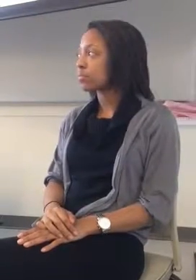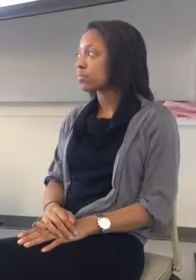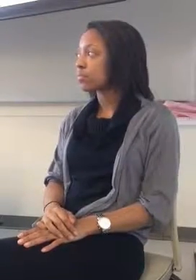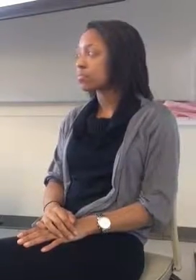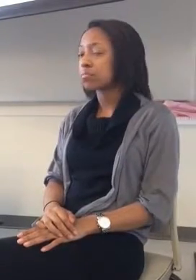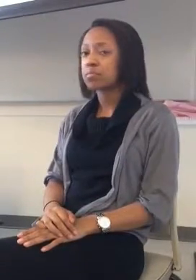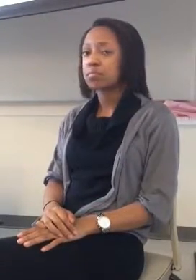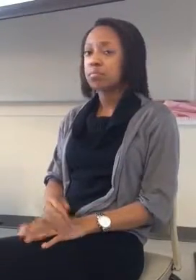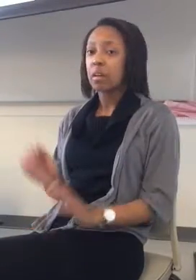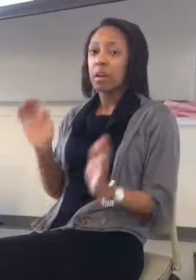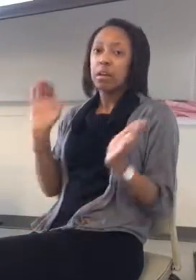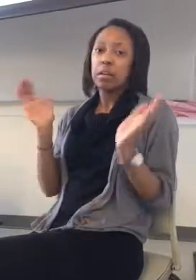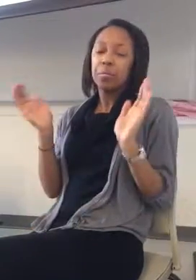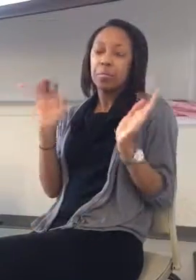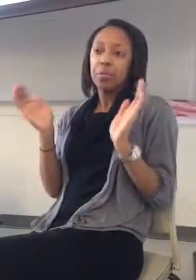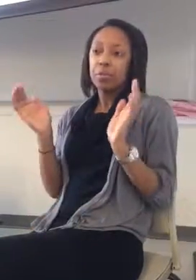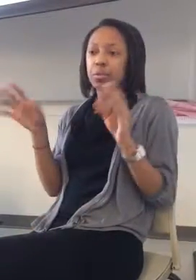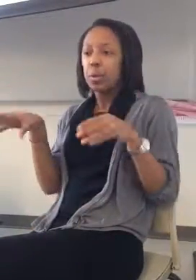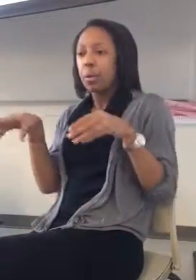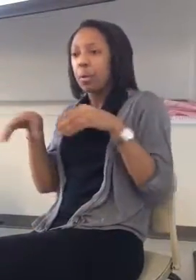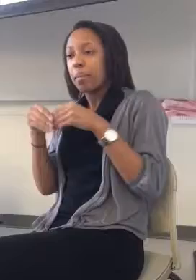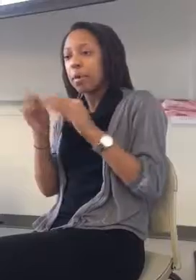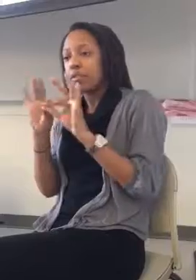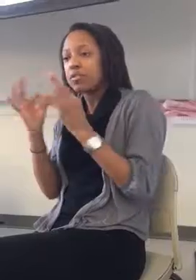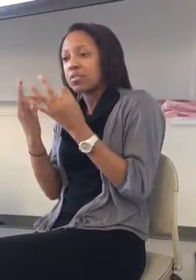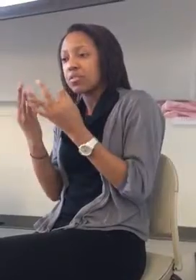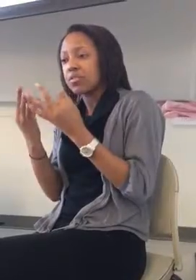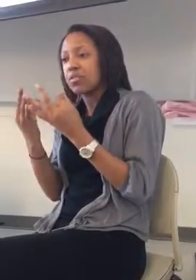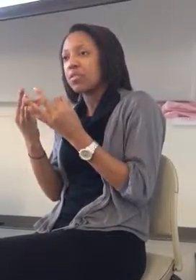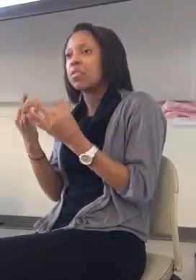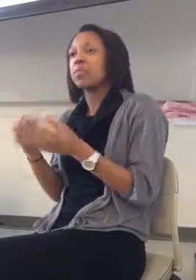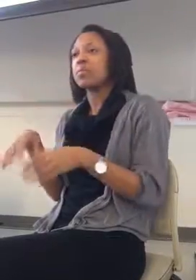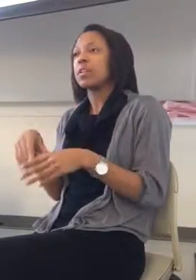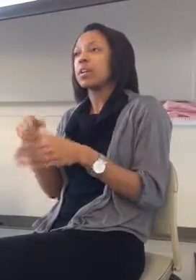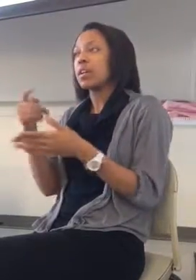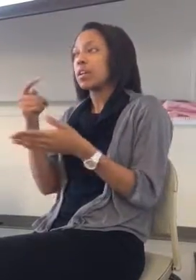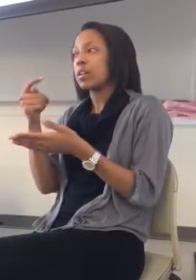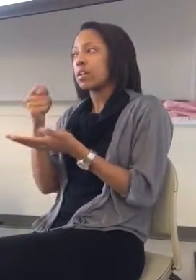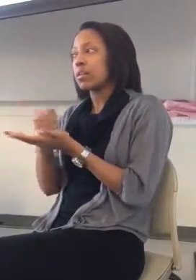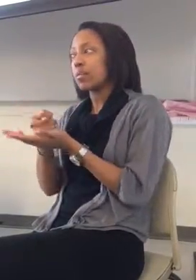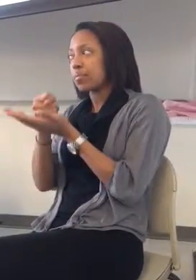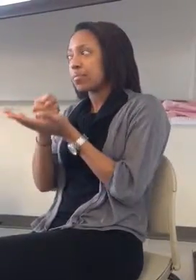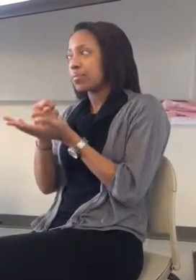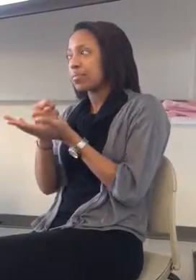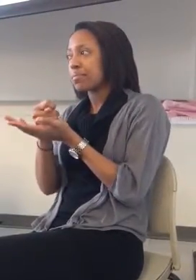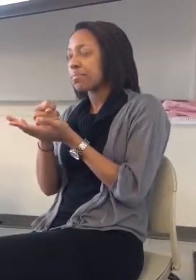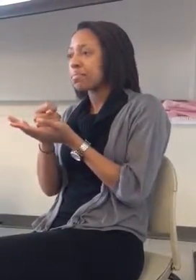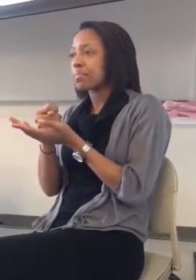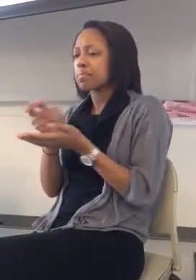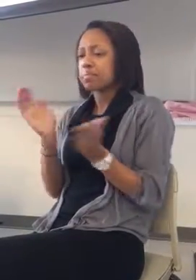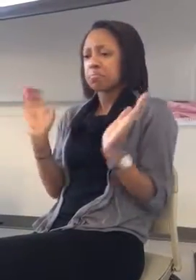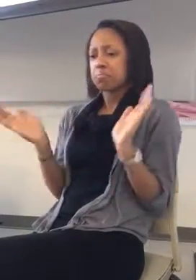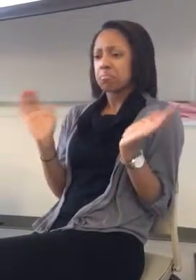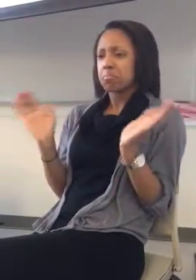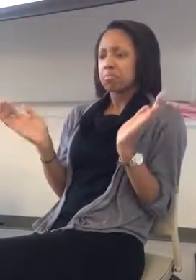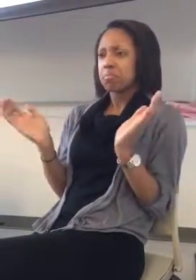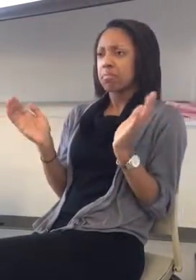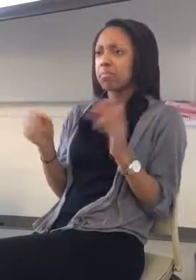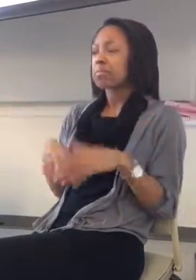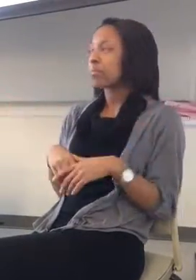marriage and family therapy, or psychology, or sociology. I would think just because like you're gonna have rules